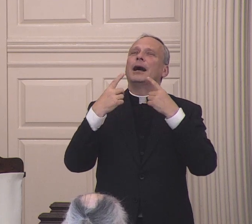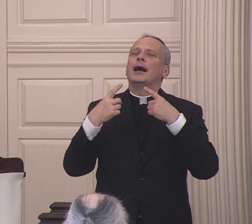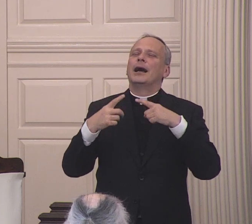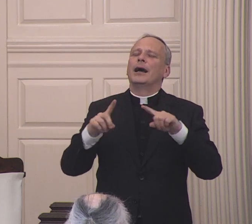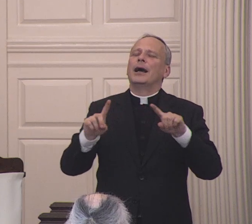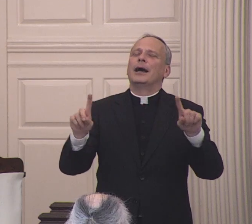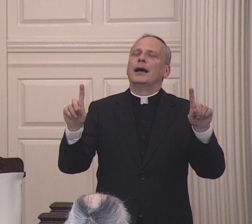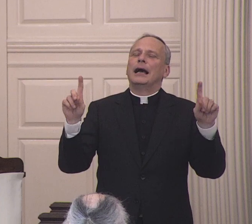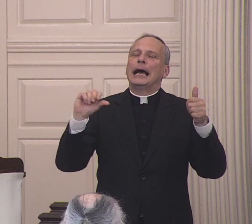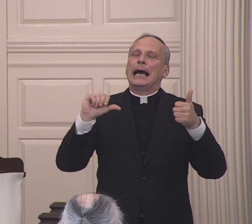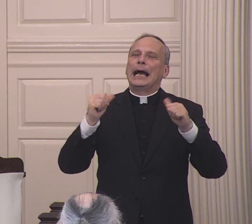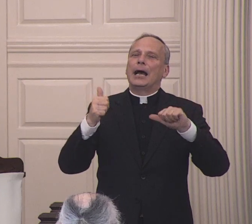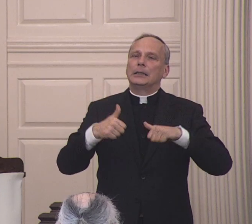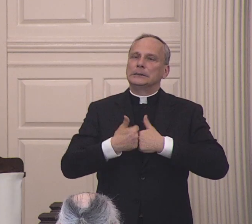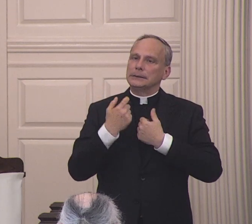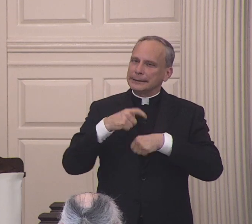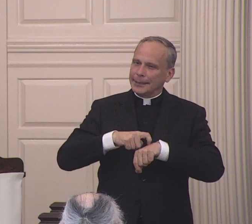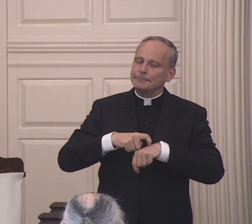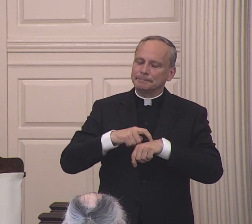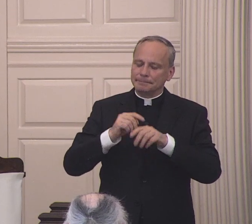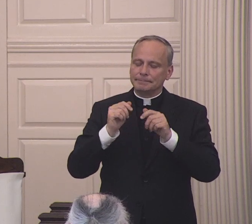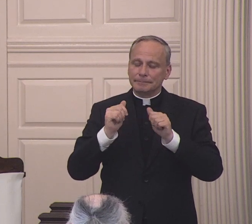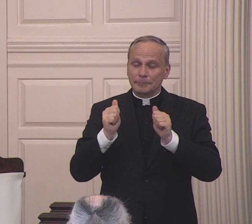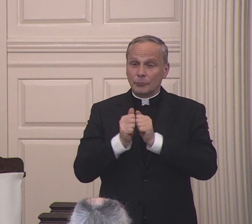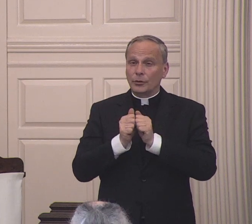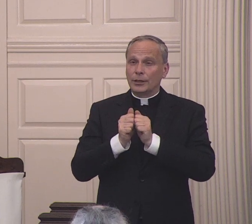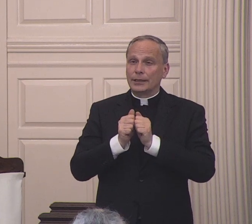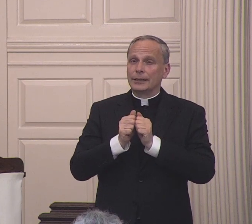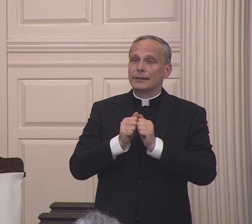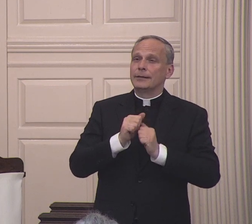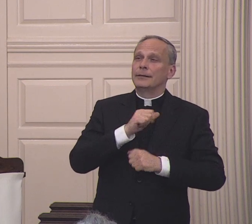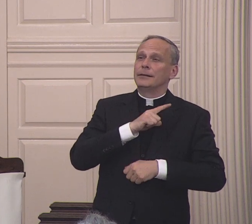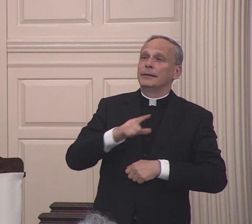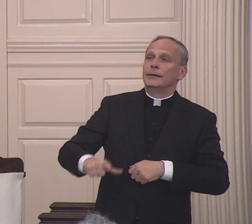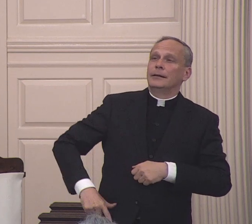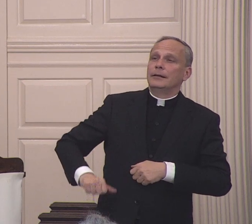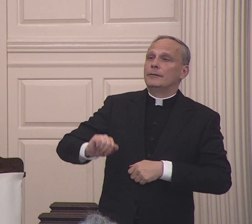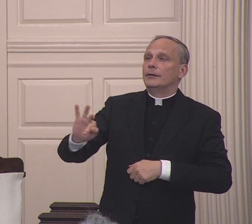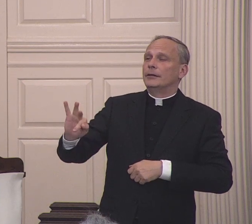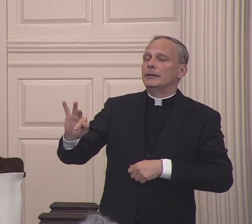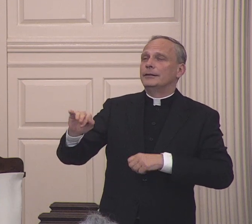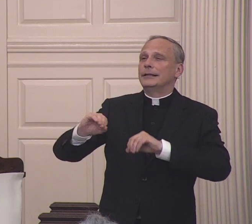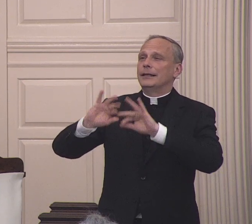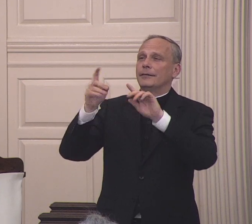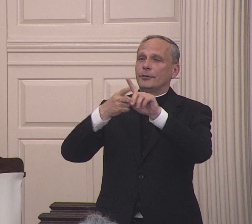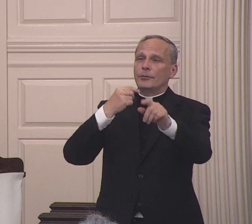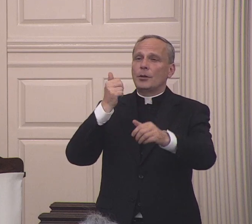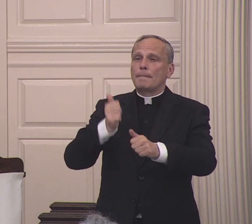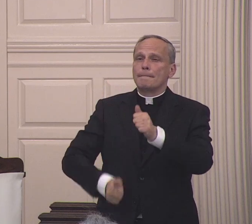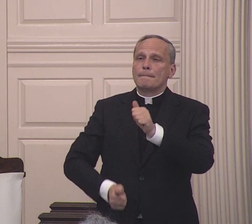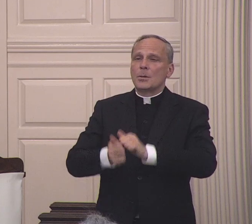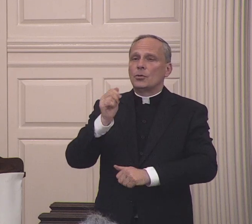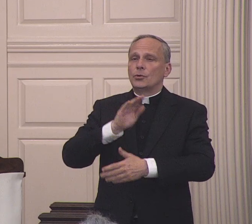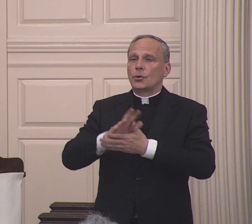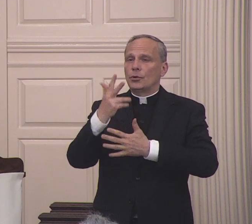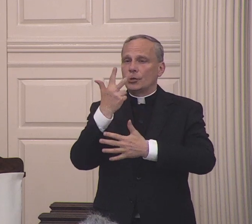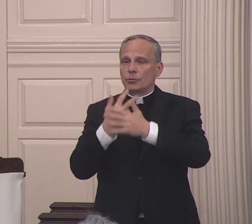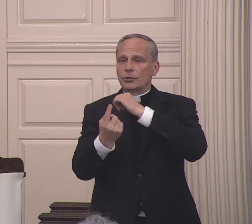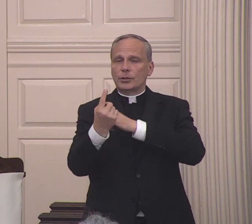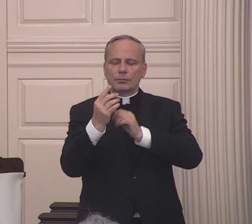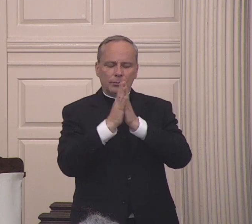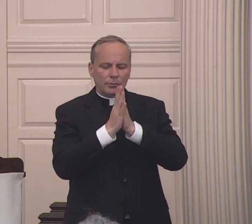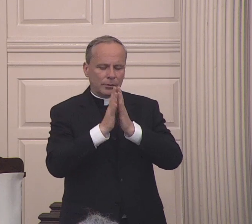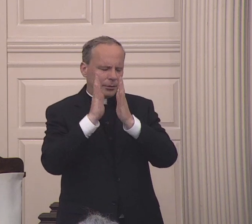and succeed through challenging times with the love and the light of the Most Holy Trinity. Pray to the